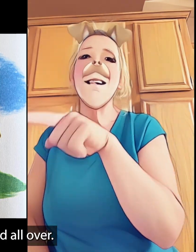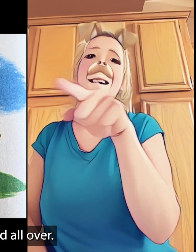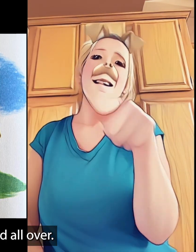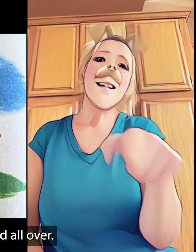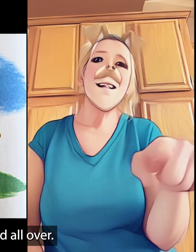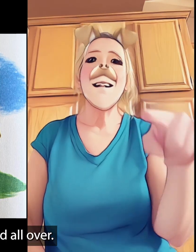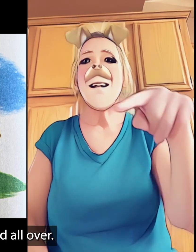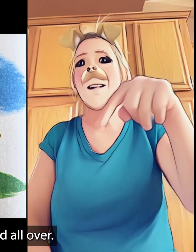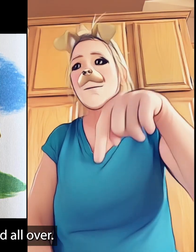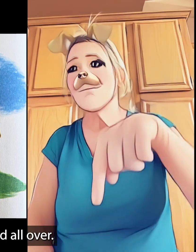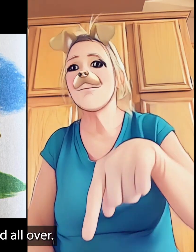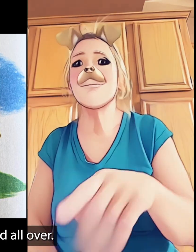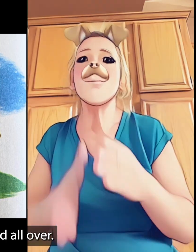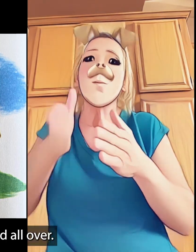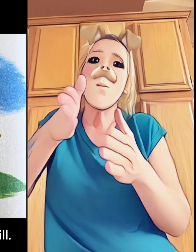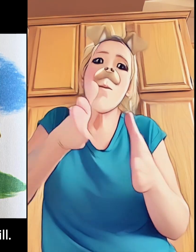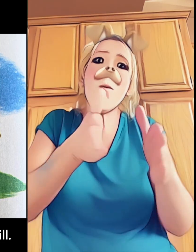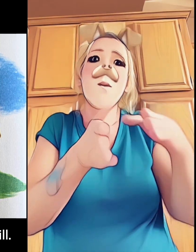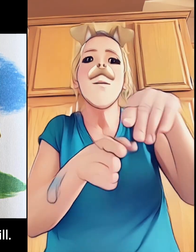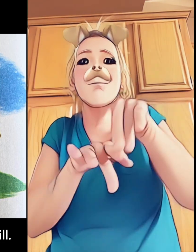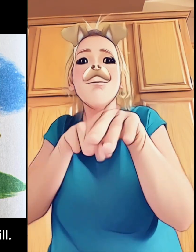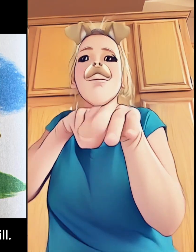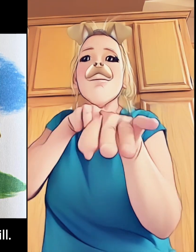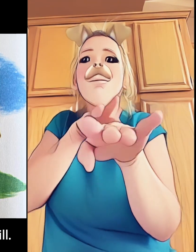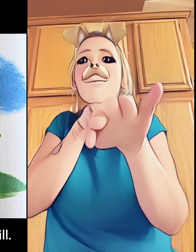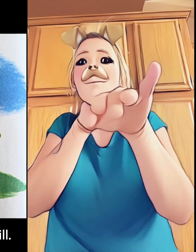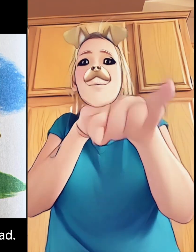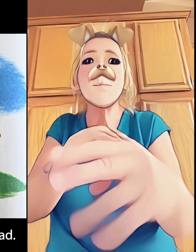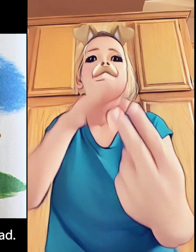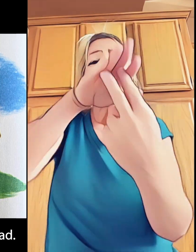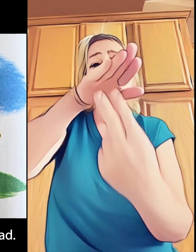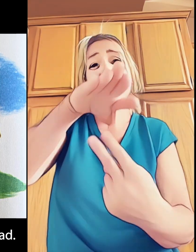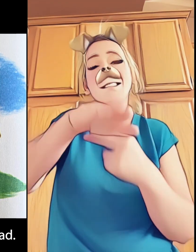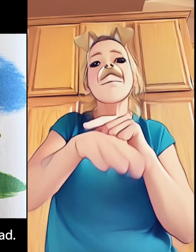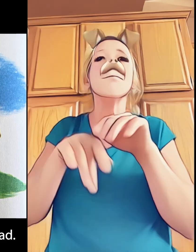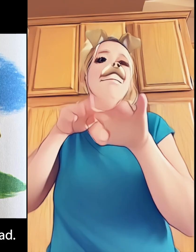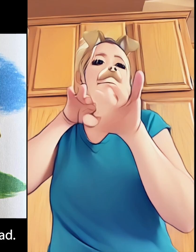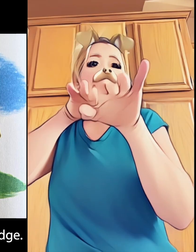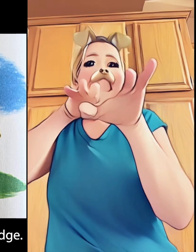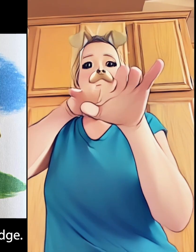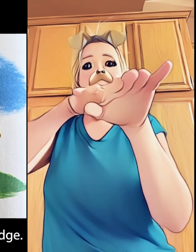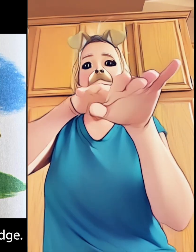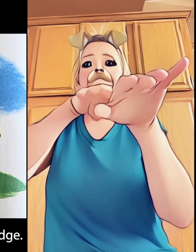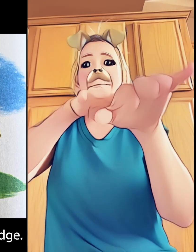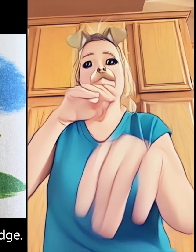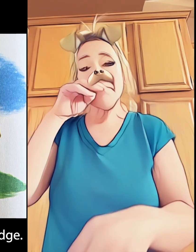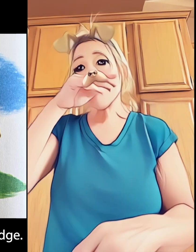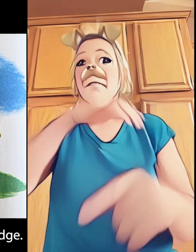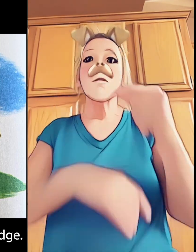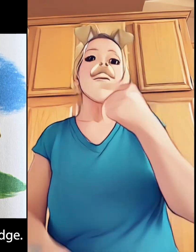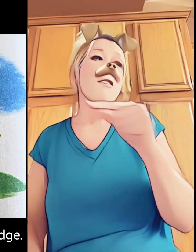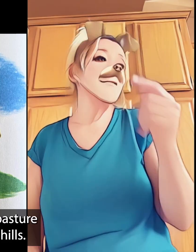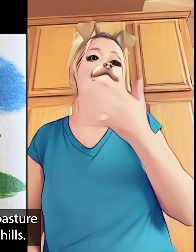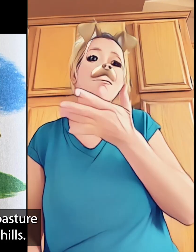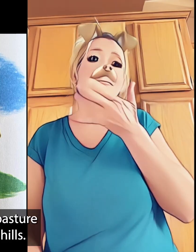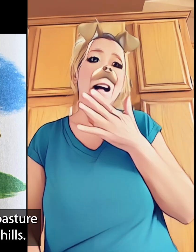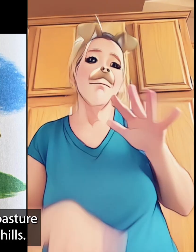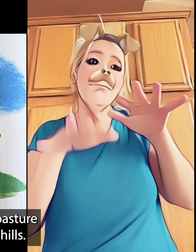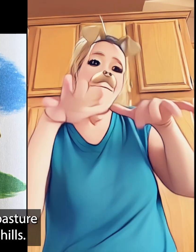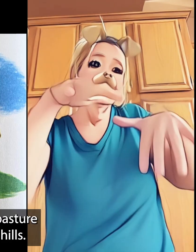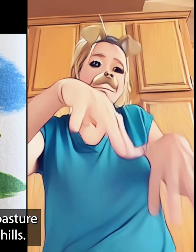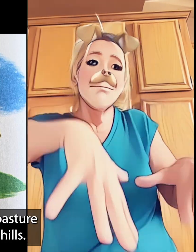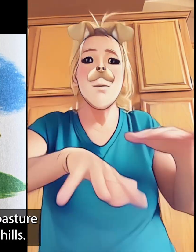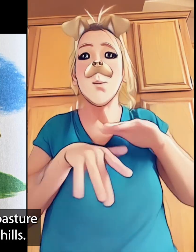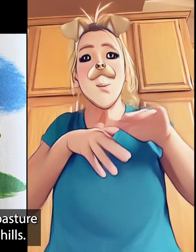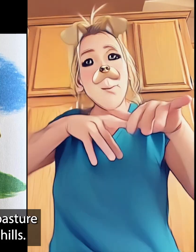The puppies roamed all over, down the hill, down the road, across the bridge, over the